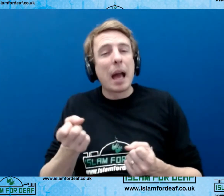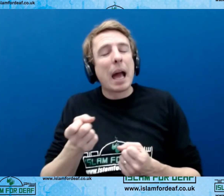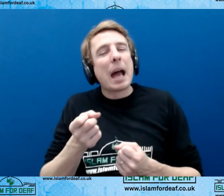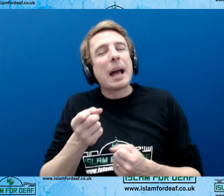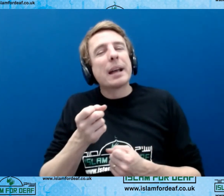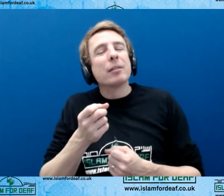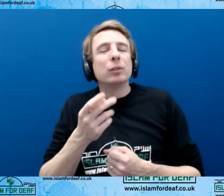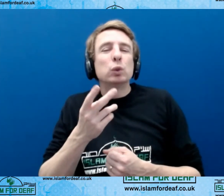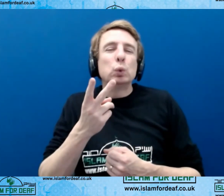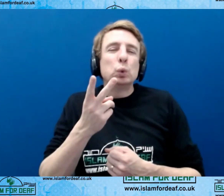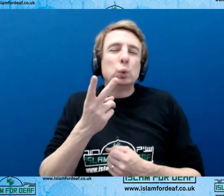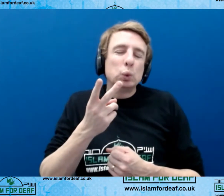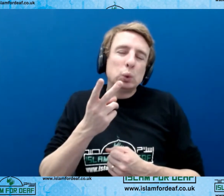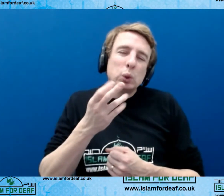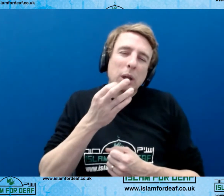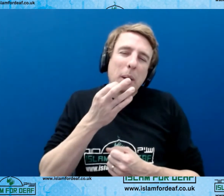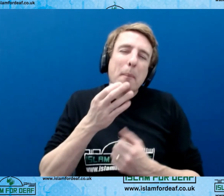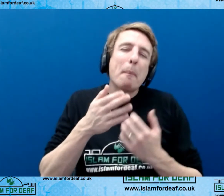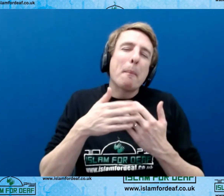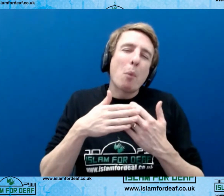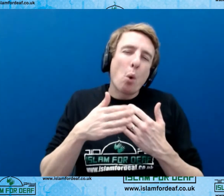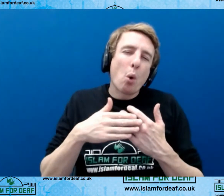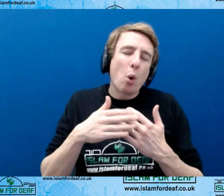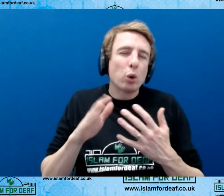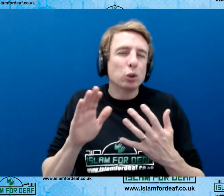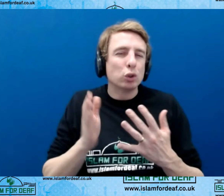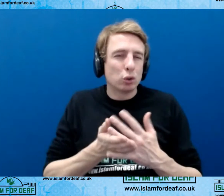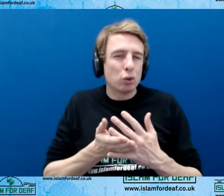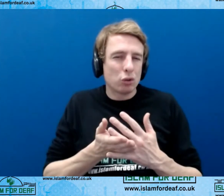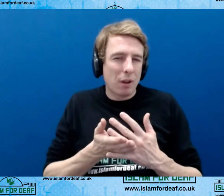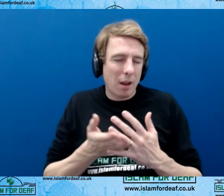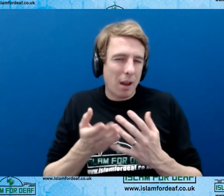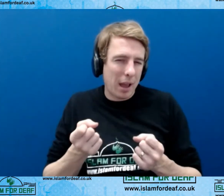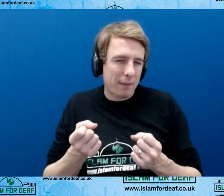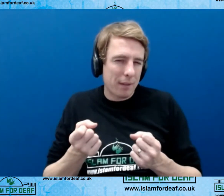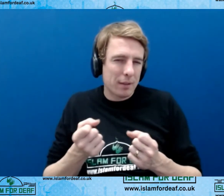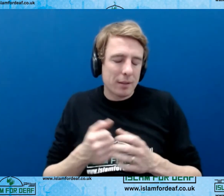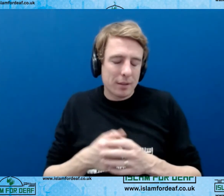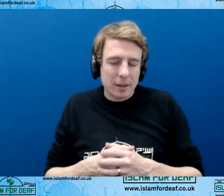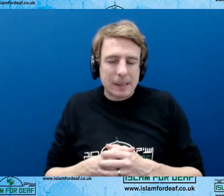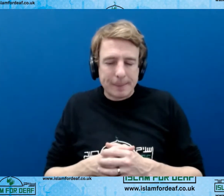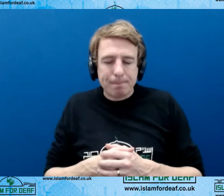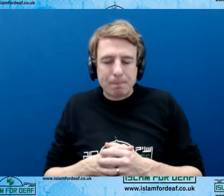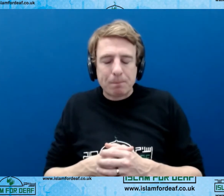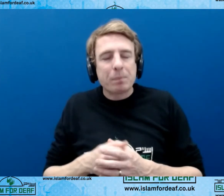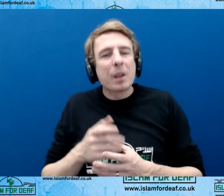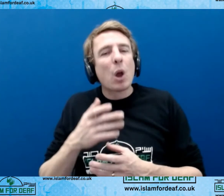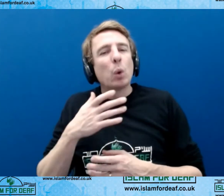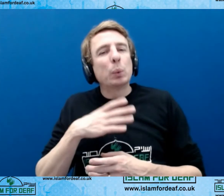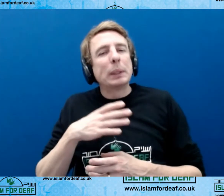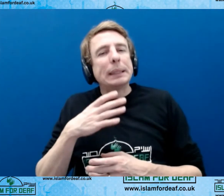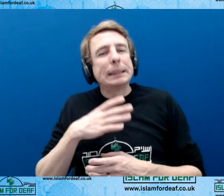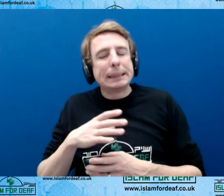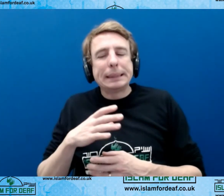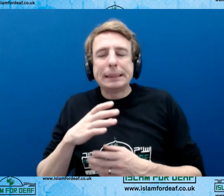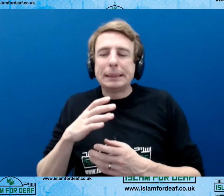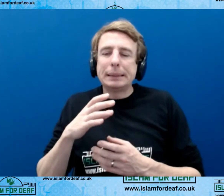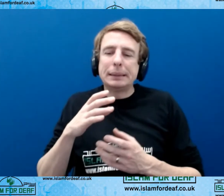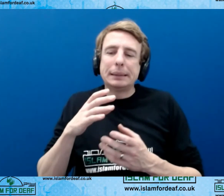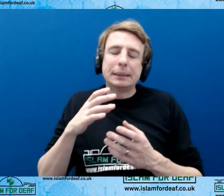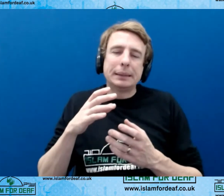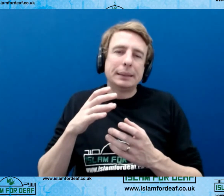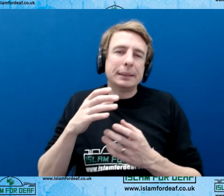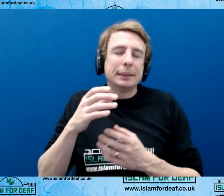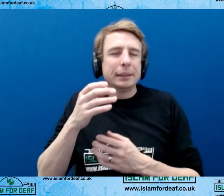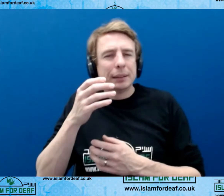short chapters. So we will take a view on this. So we'll speak with the Shaykh and we'll speak with Abdul Hakim, the management, and we see